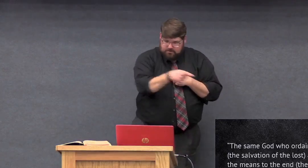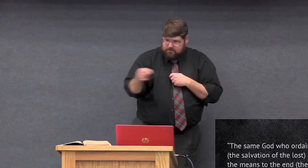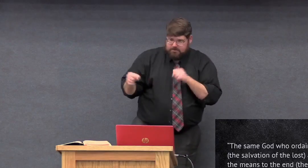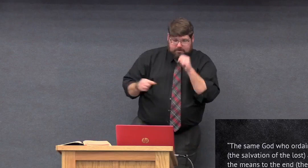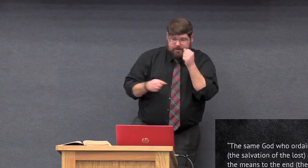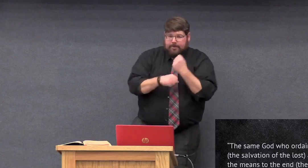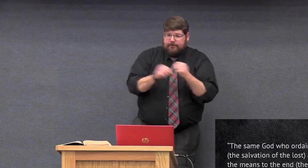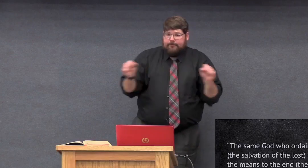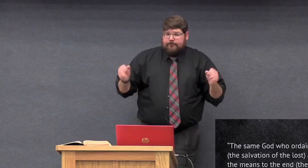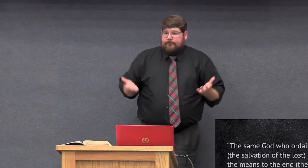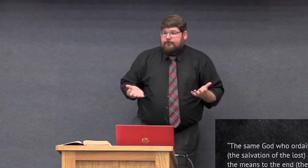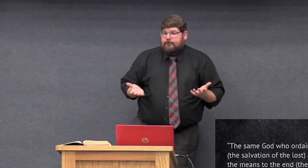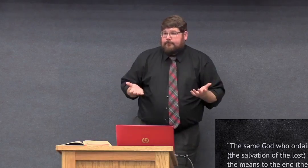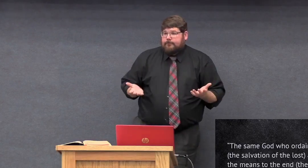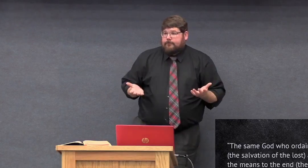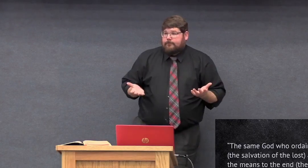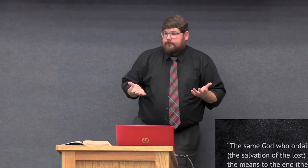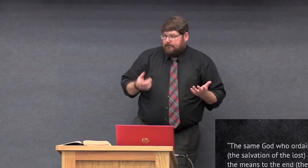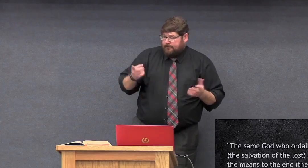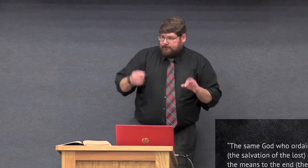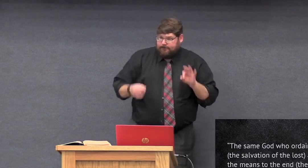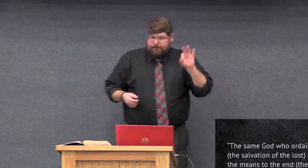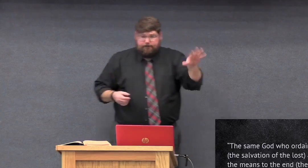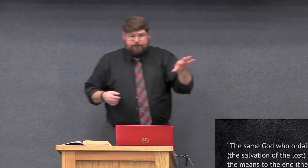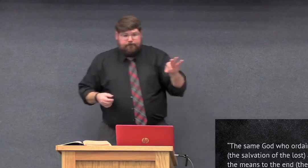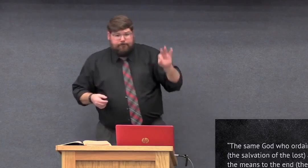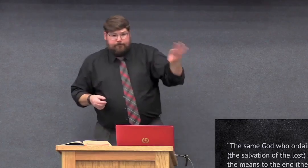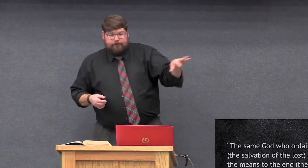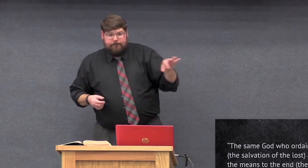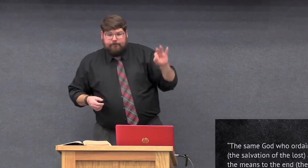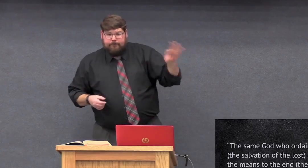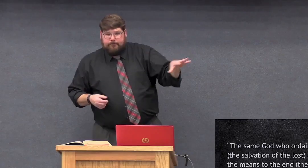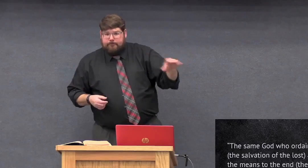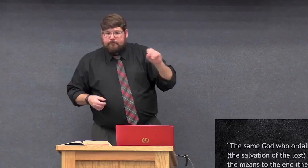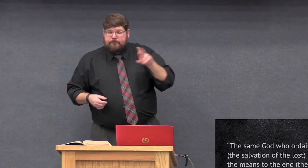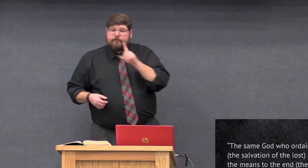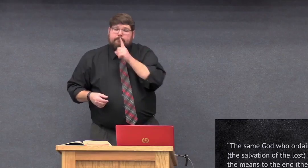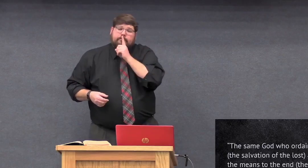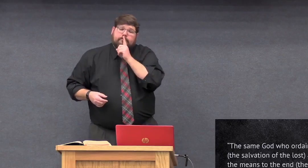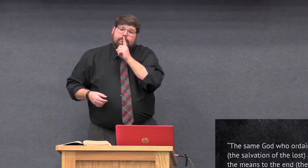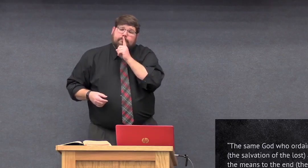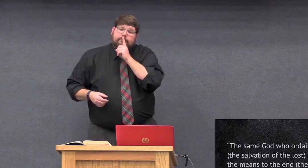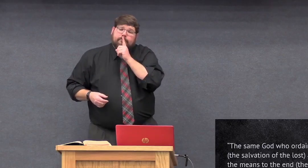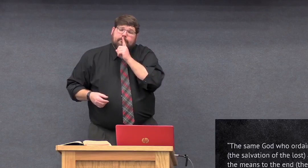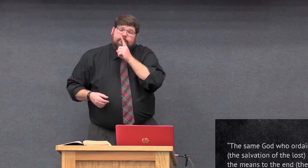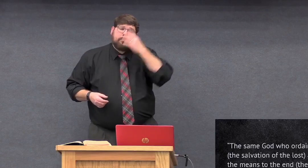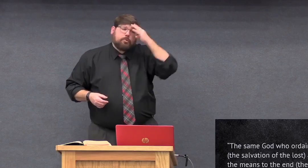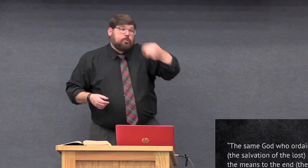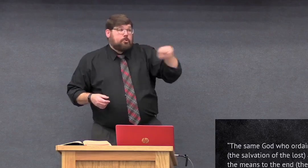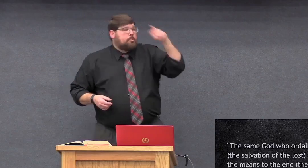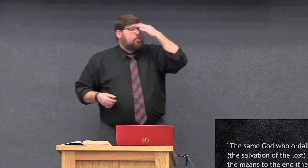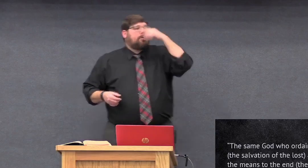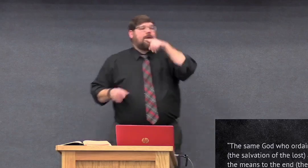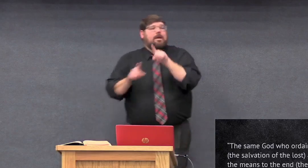sport. And the people that you're hanging around with, are they saved? Are you sharing the gospel with them? Or are you keeping